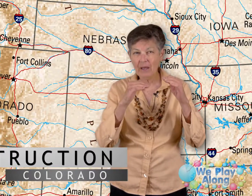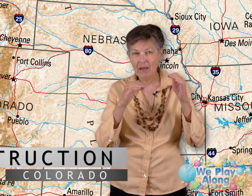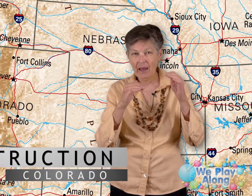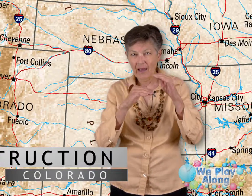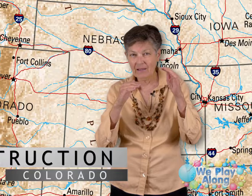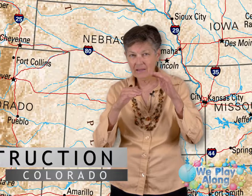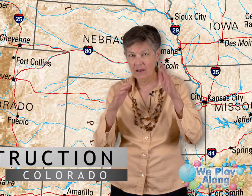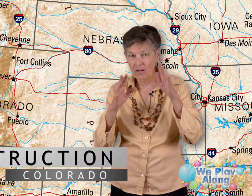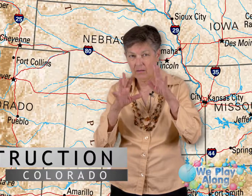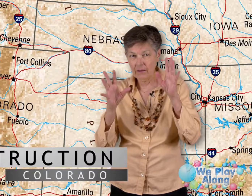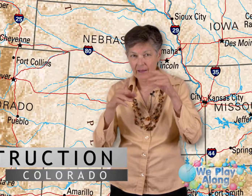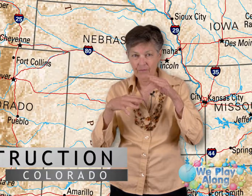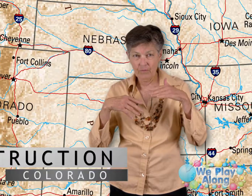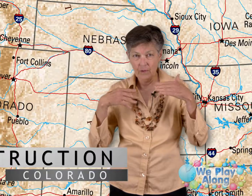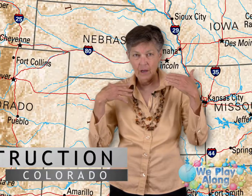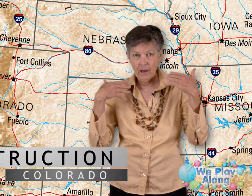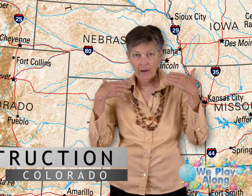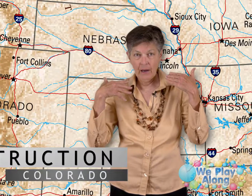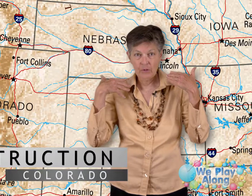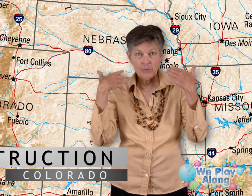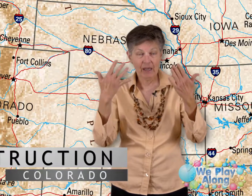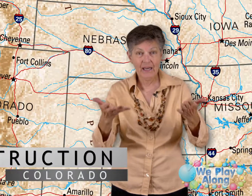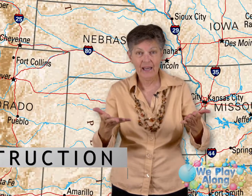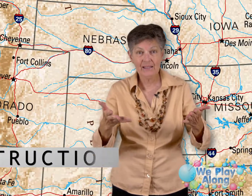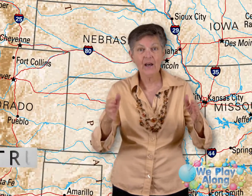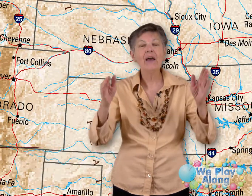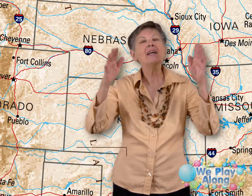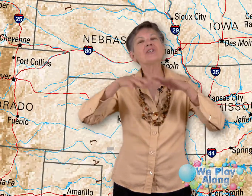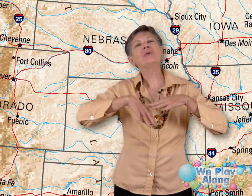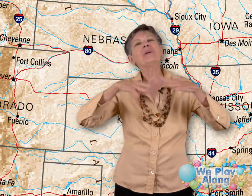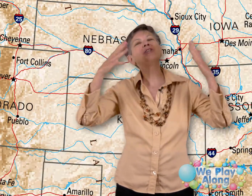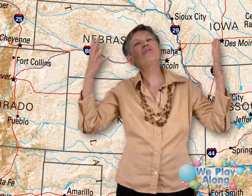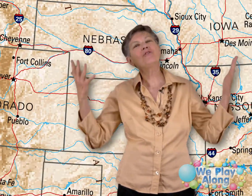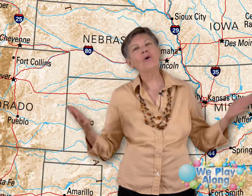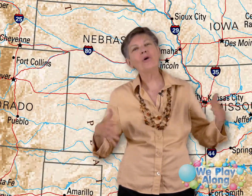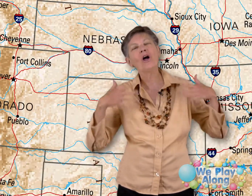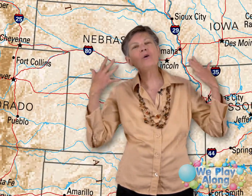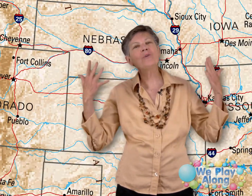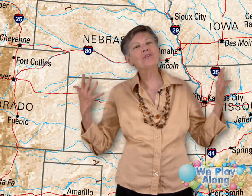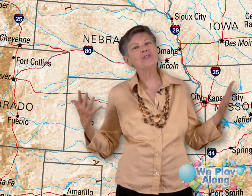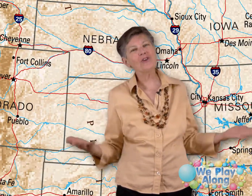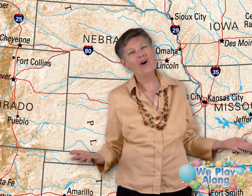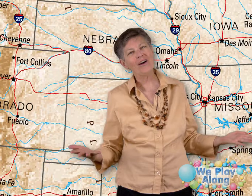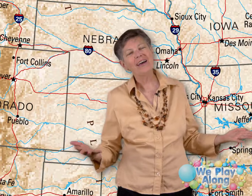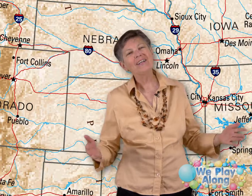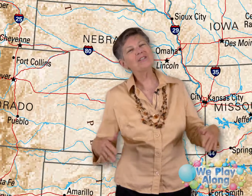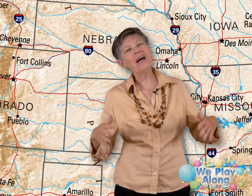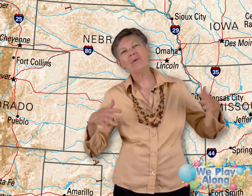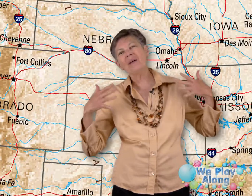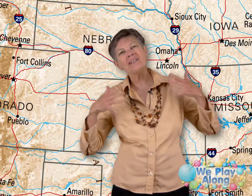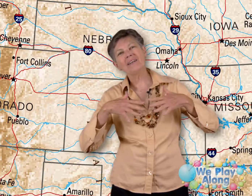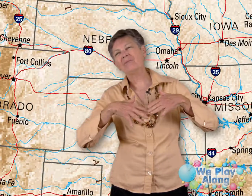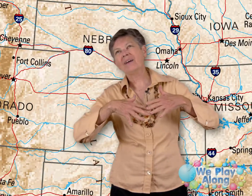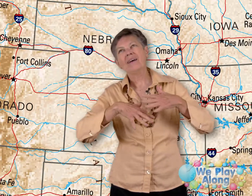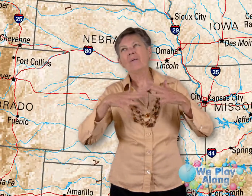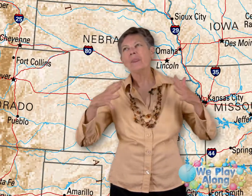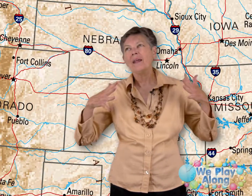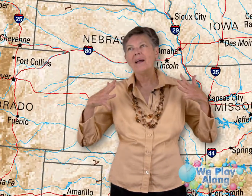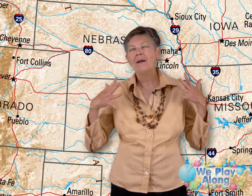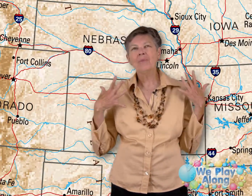an ASL like if I were speaking ASL. It's going to be to flow along with the song. It just kind of makes it